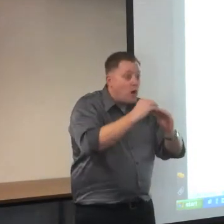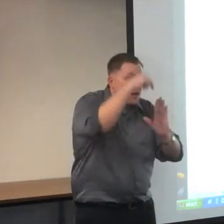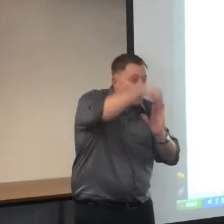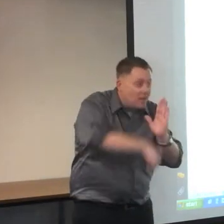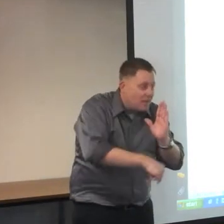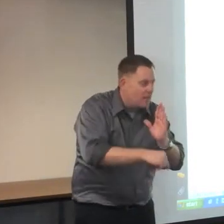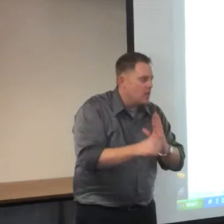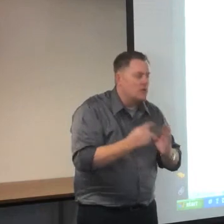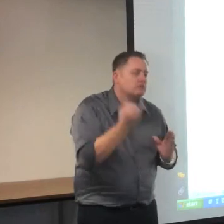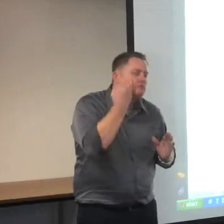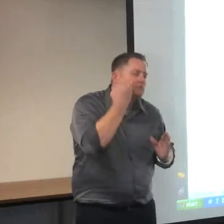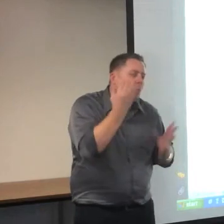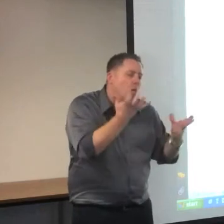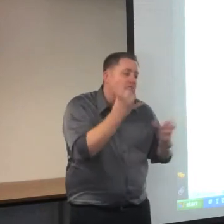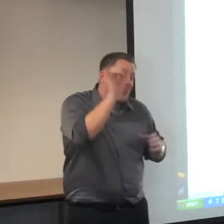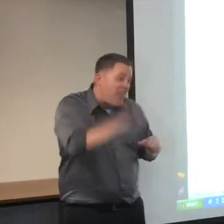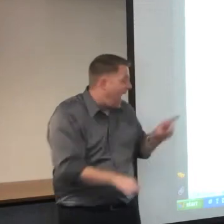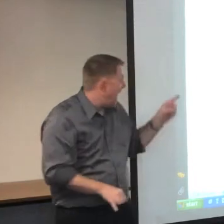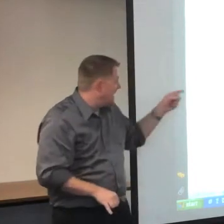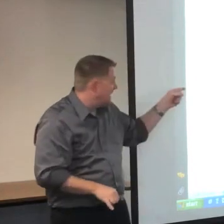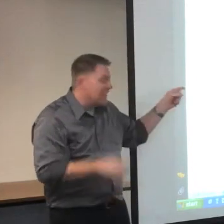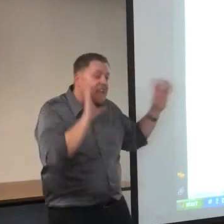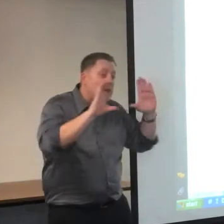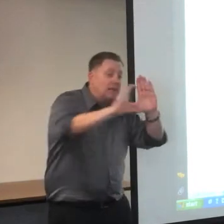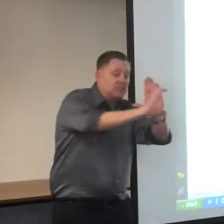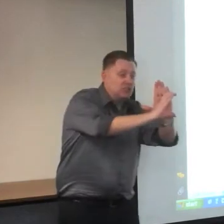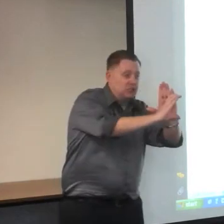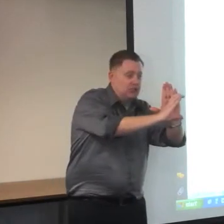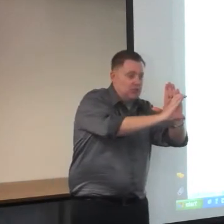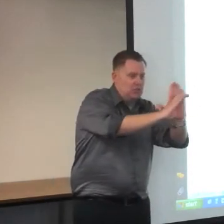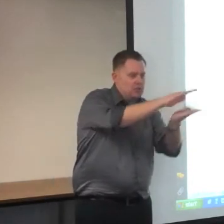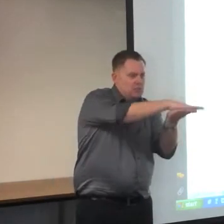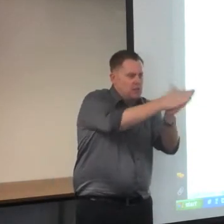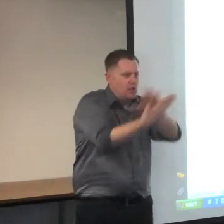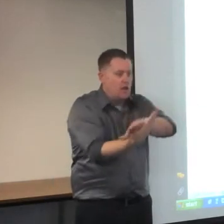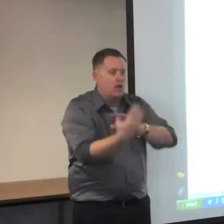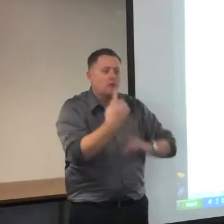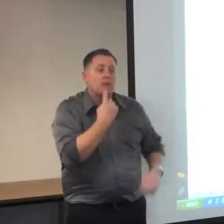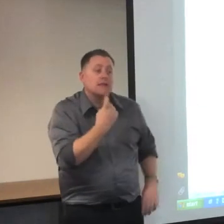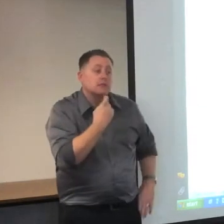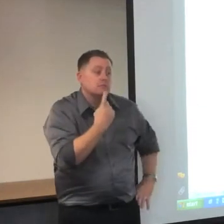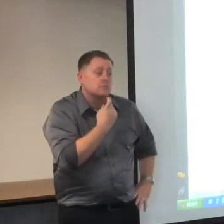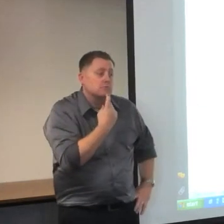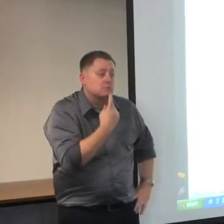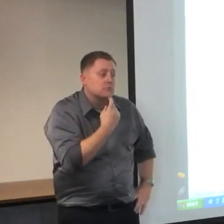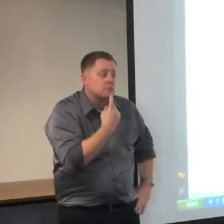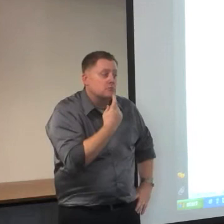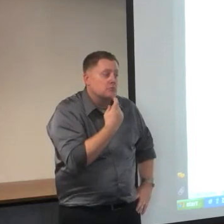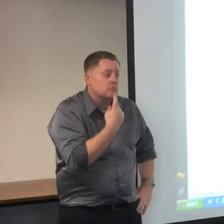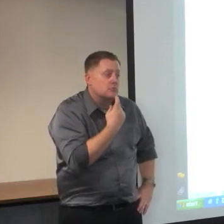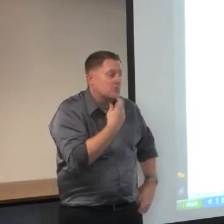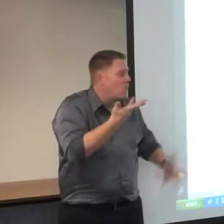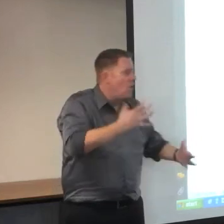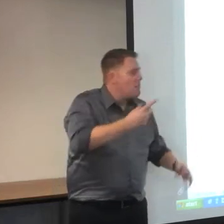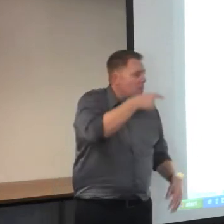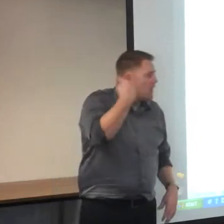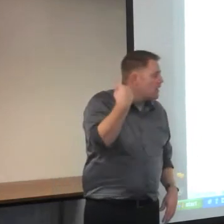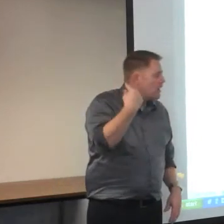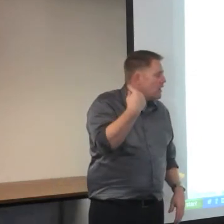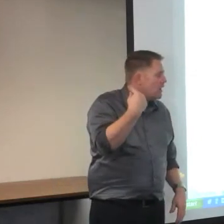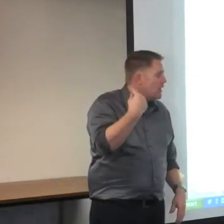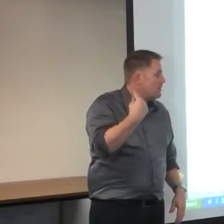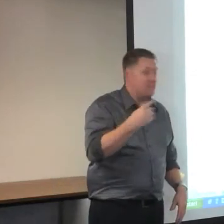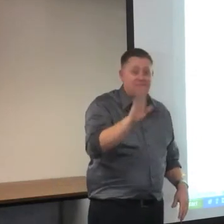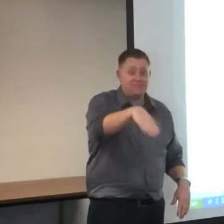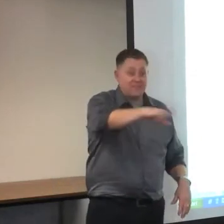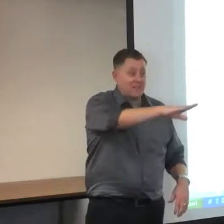wanted this shape and this image to be red instead of...